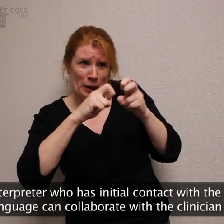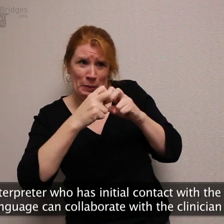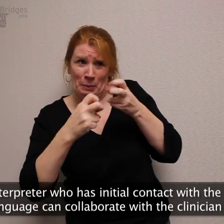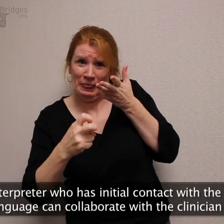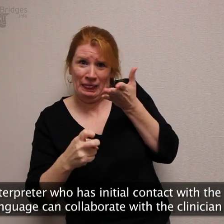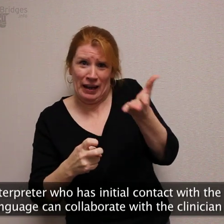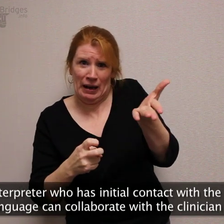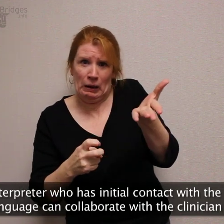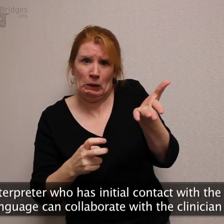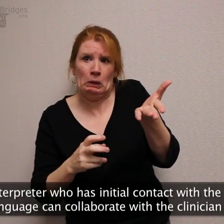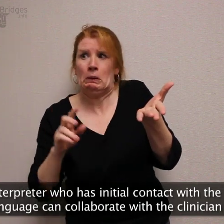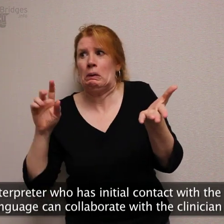with the language,